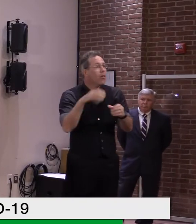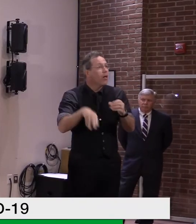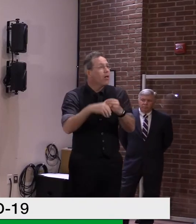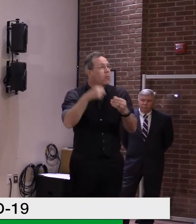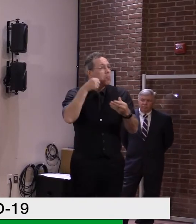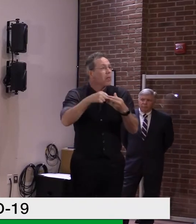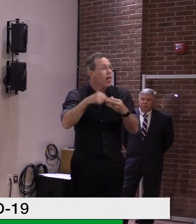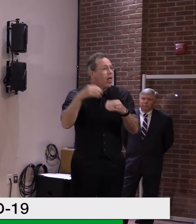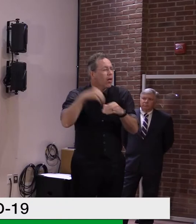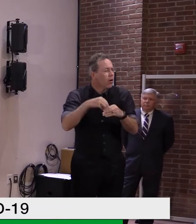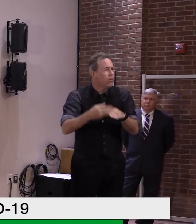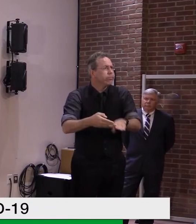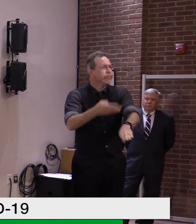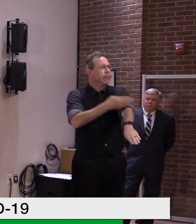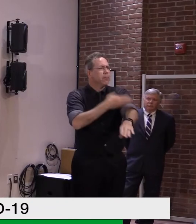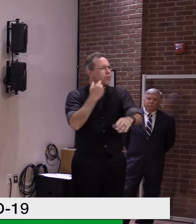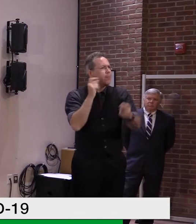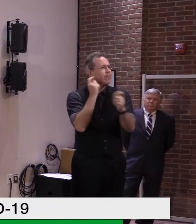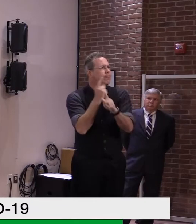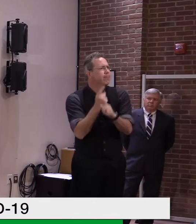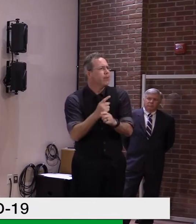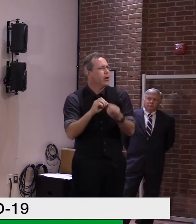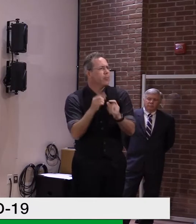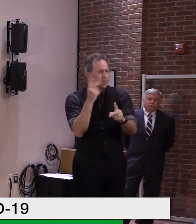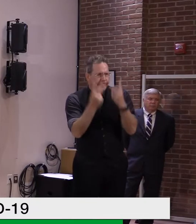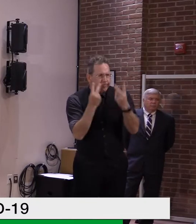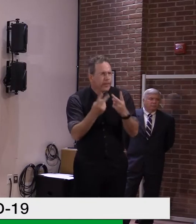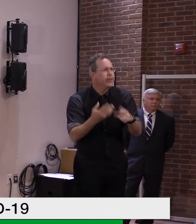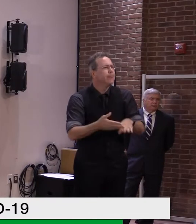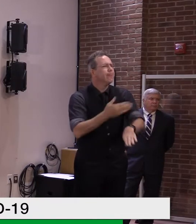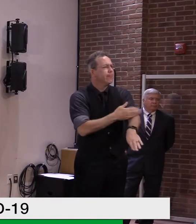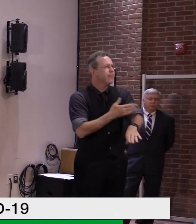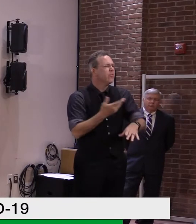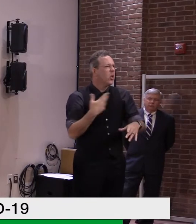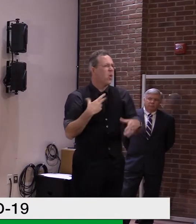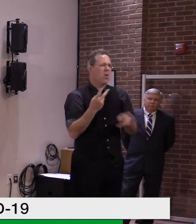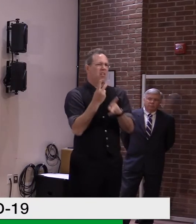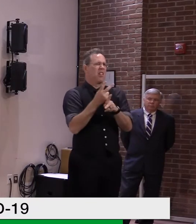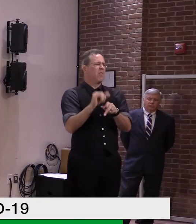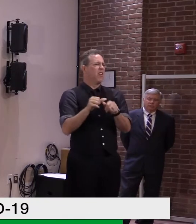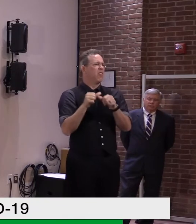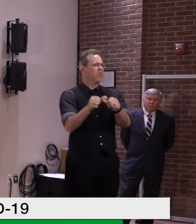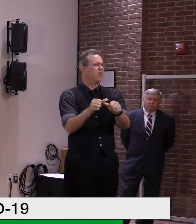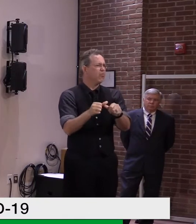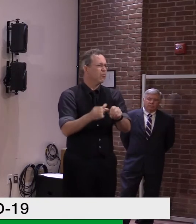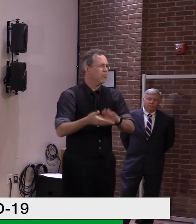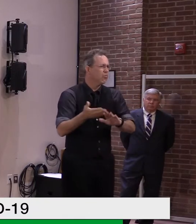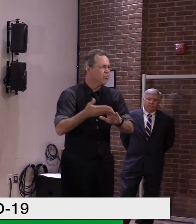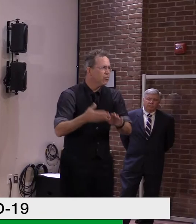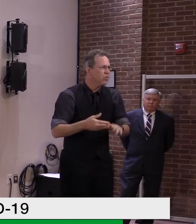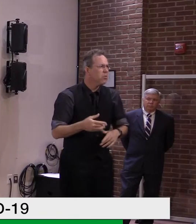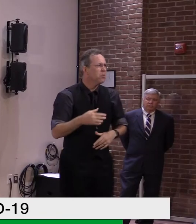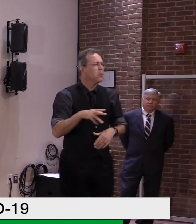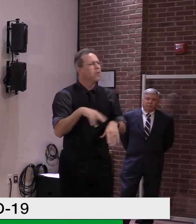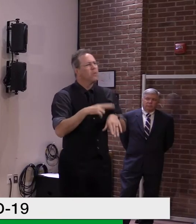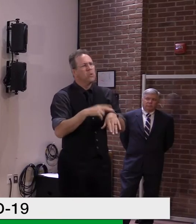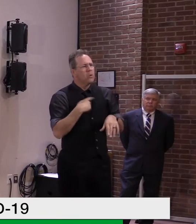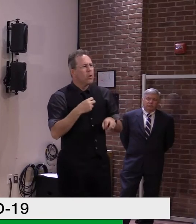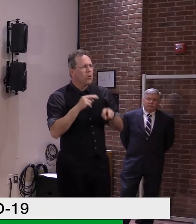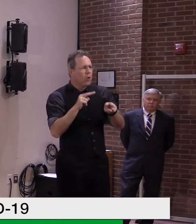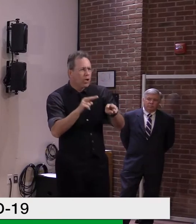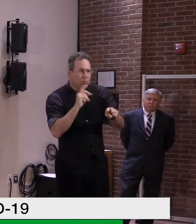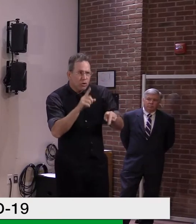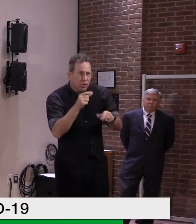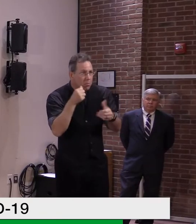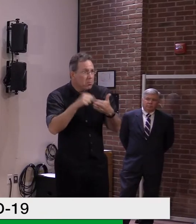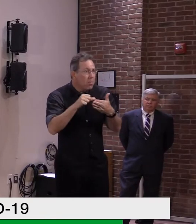that out, it was worthwhile, and we decided to move forward with that. But we'll have to continue to monitor and make sure that we improve and